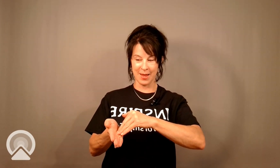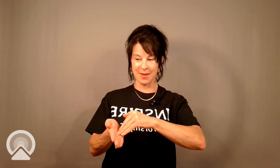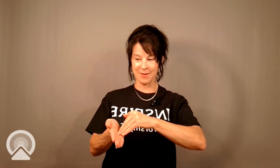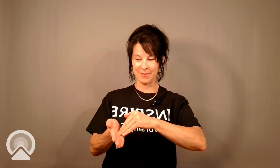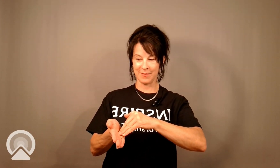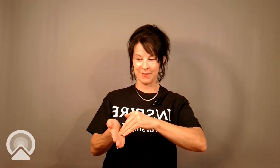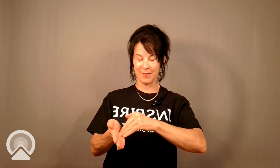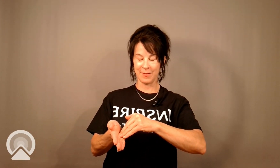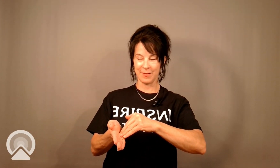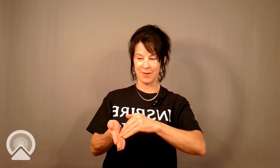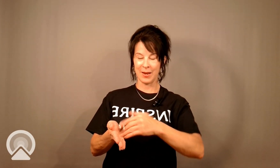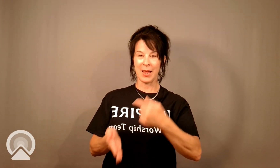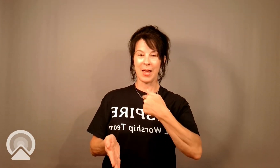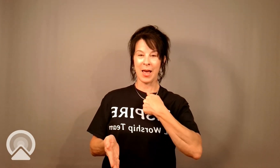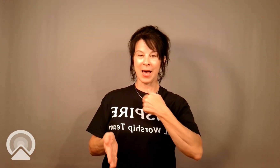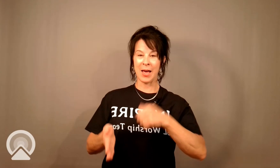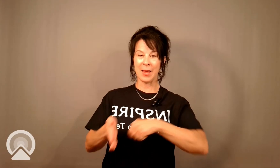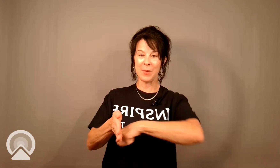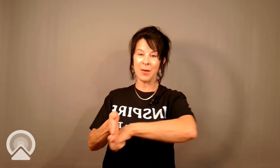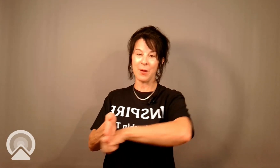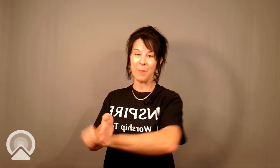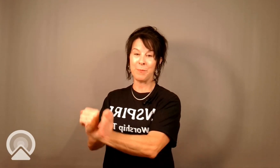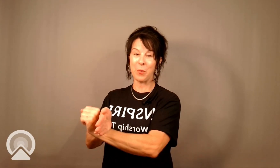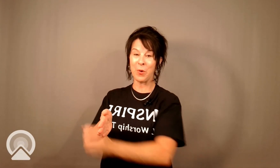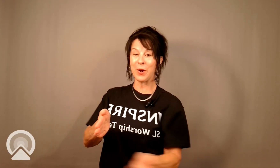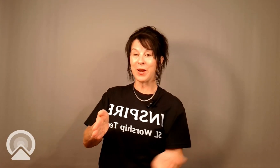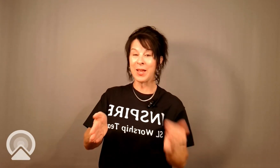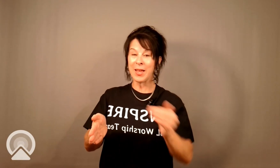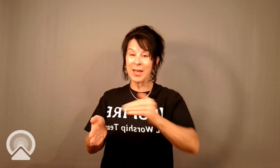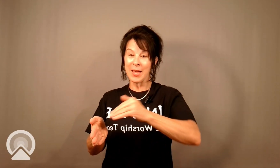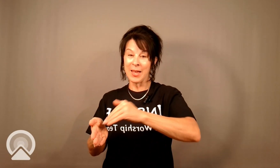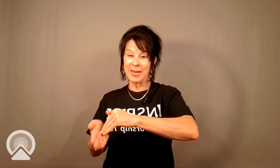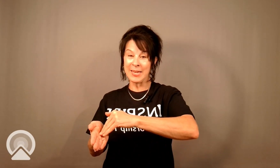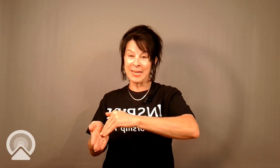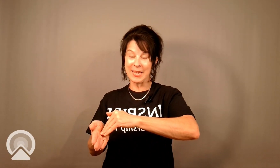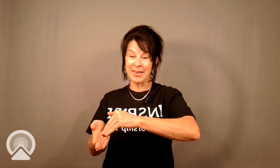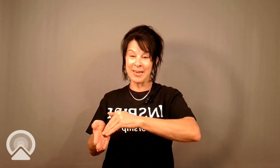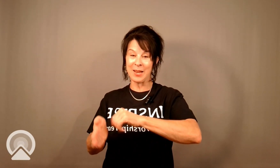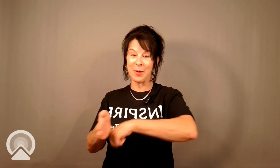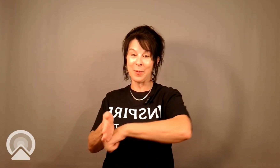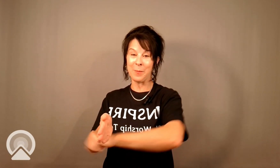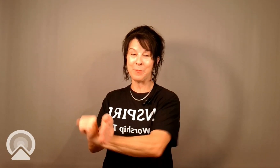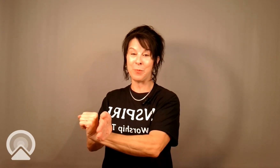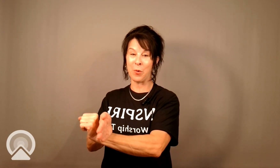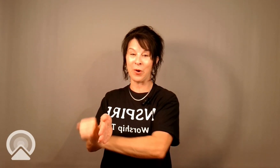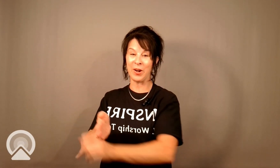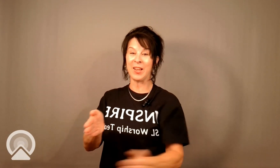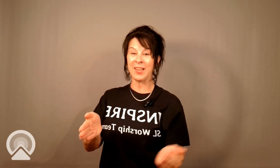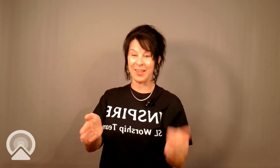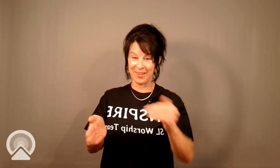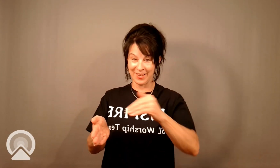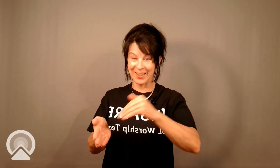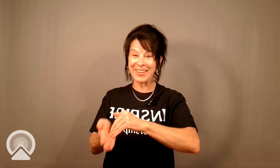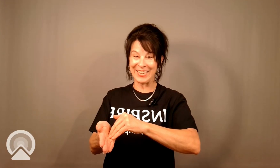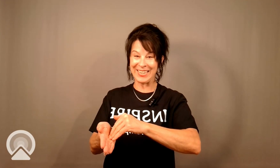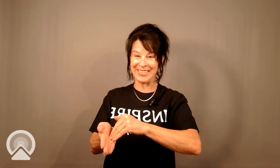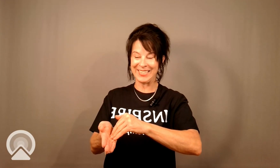Okay? I'm born again, born again.